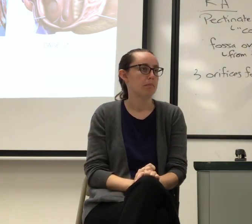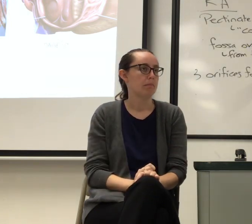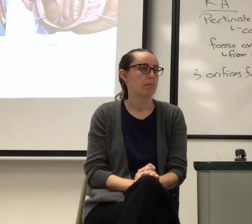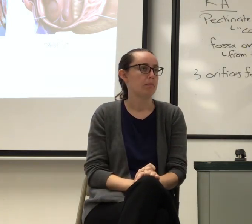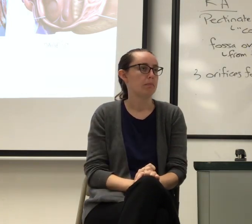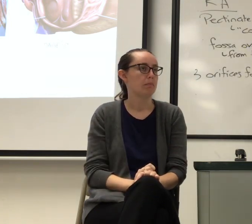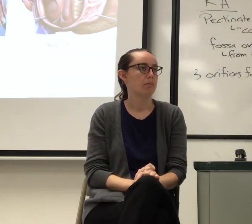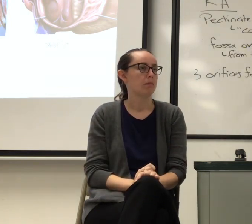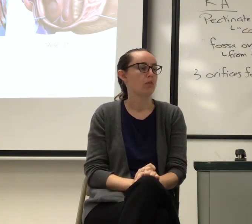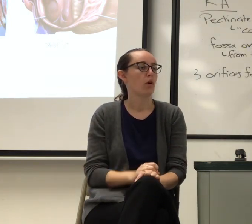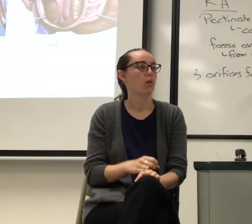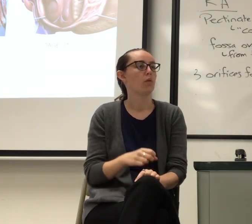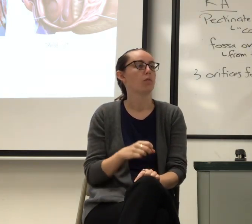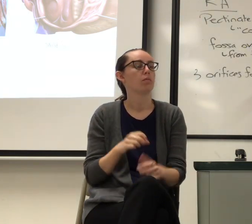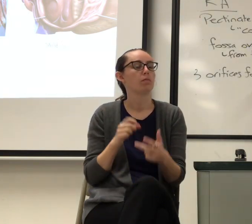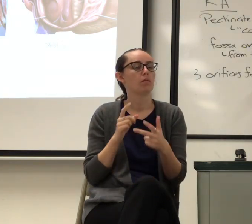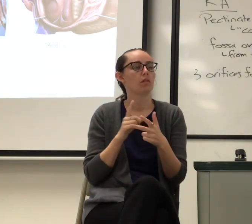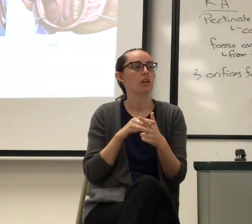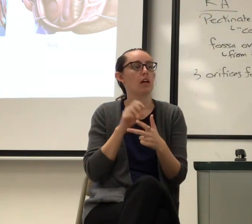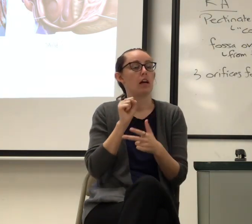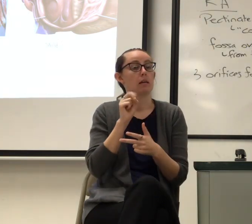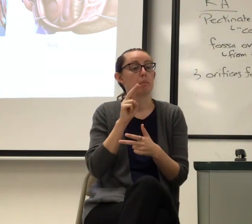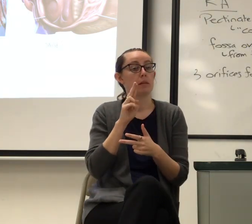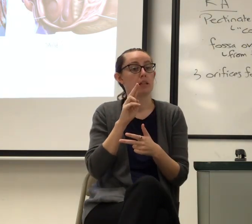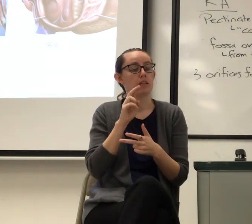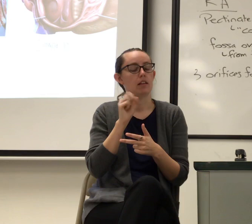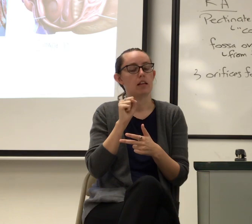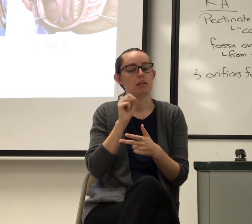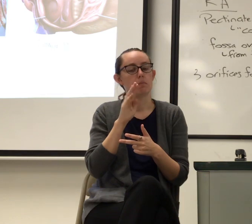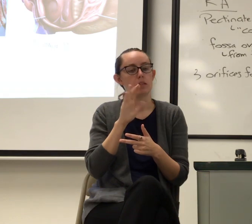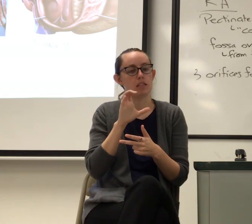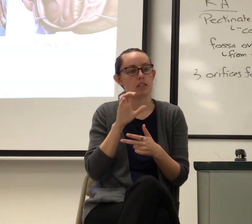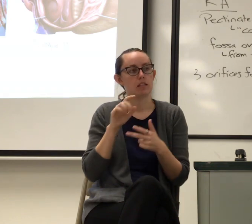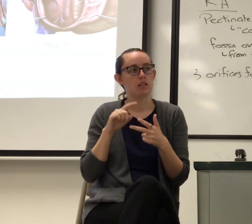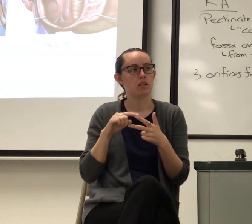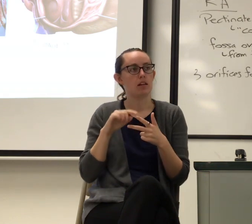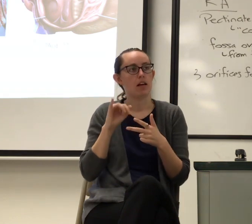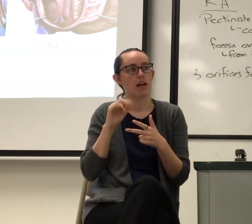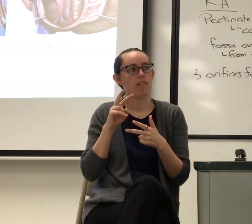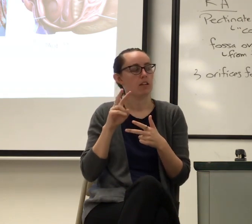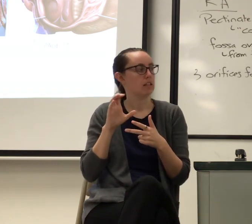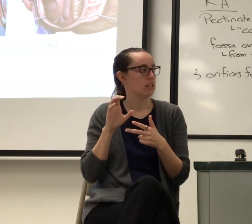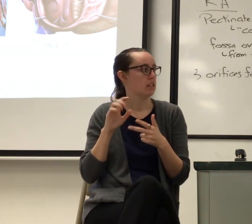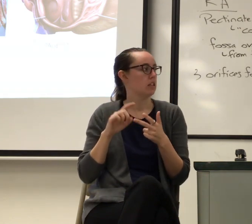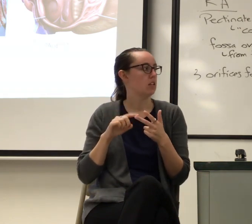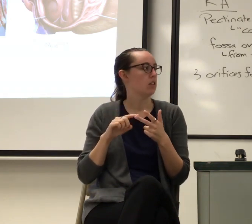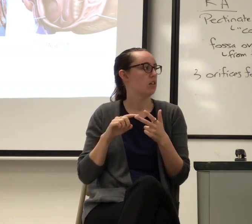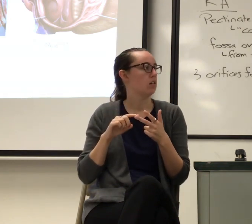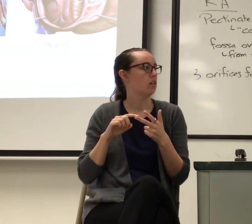the SVC, the IVC, coronary sinus. Those are the 3.